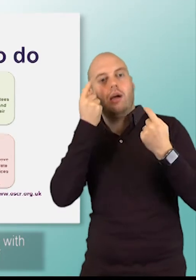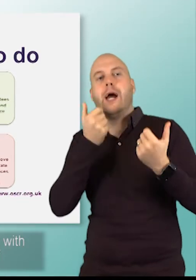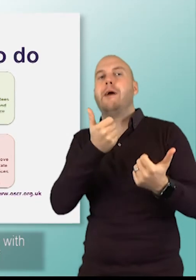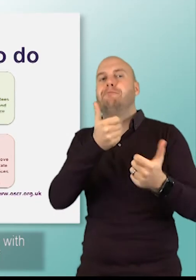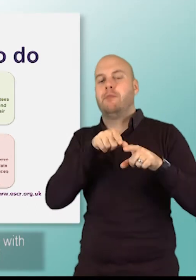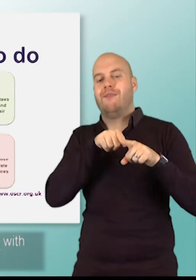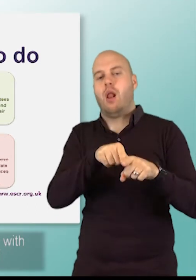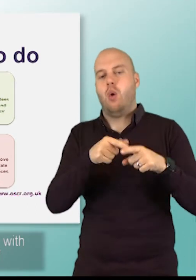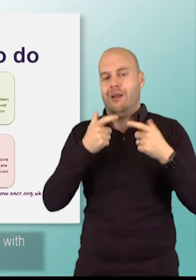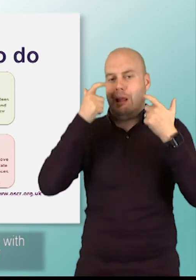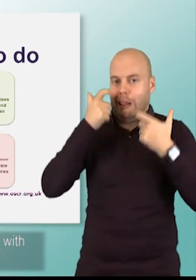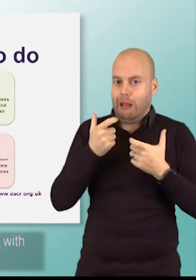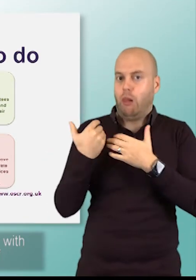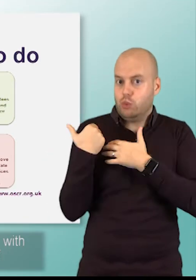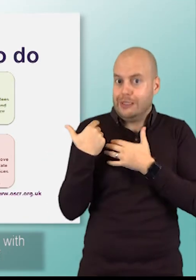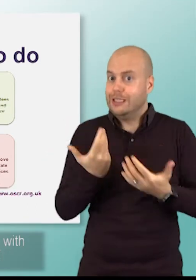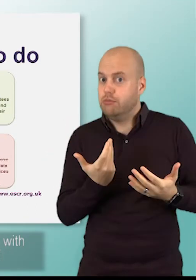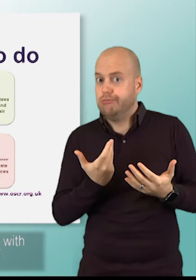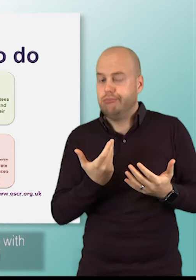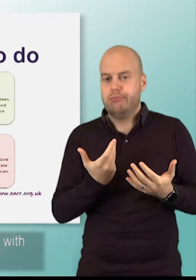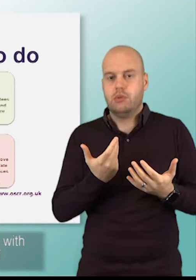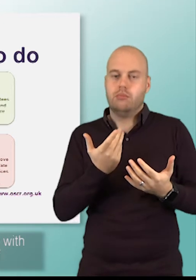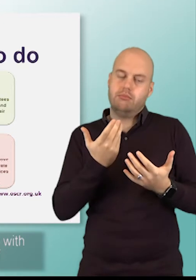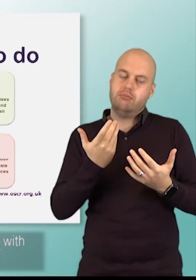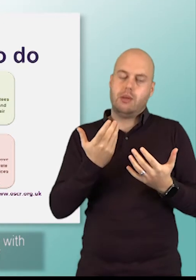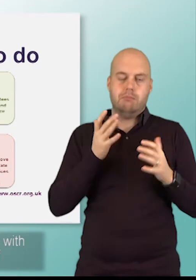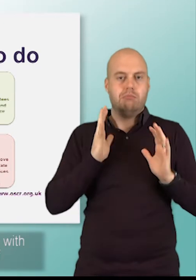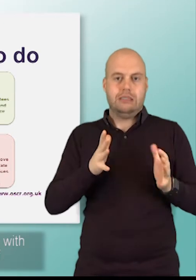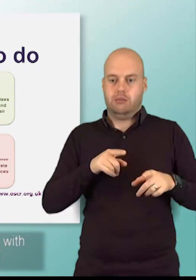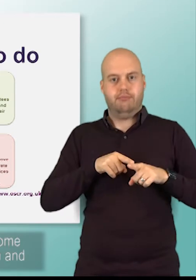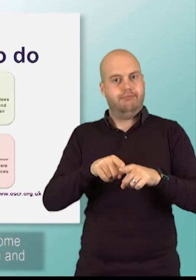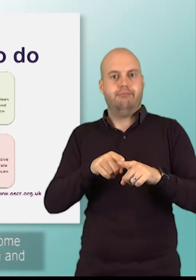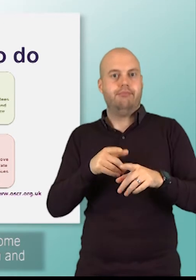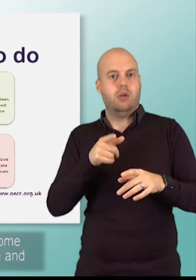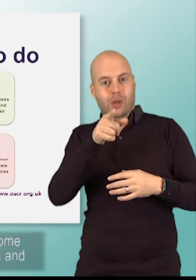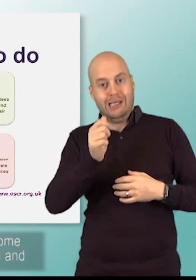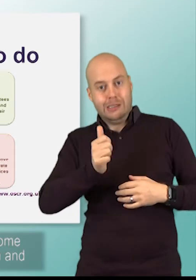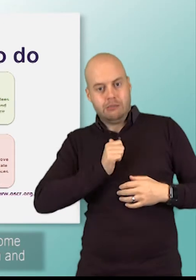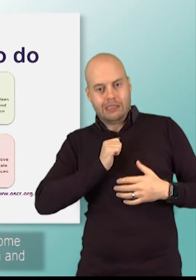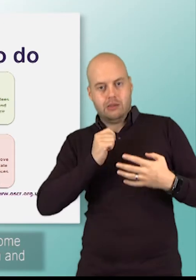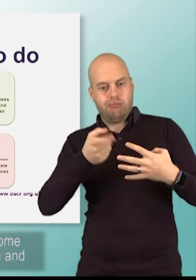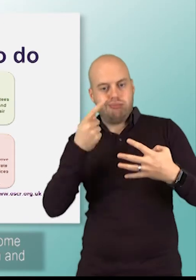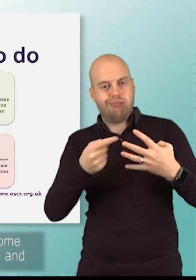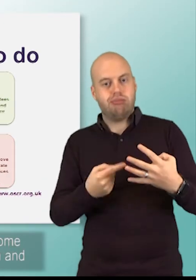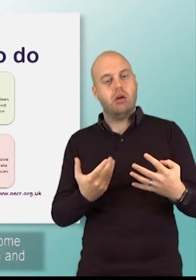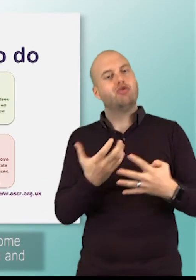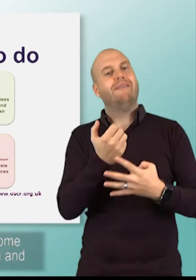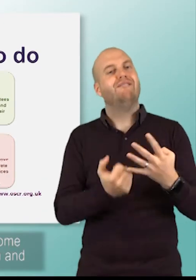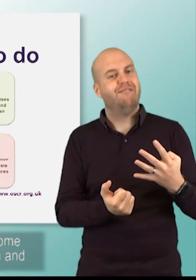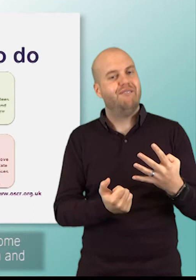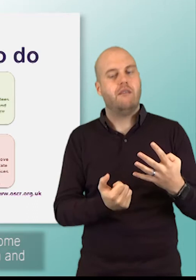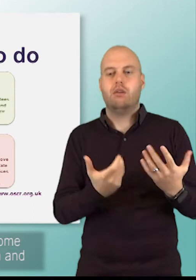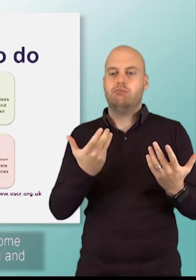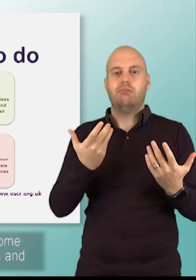and comply with your legal duties. We think it's only fair that if we're going to hold you to account, we give you some sense of what you're expected